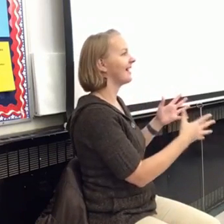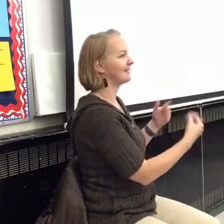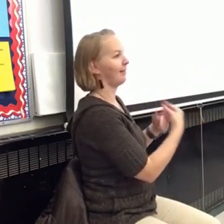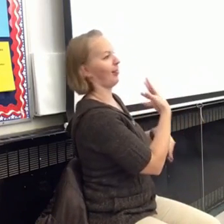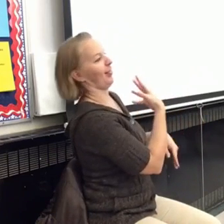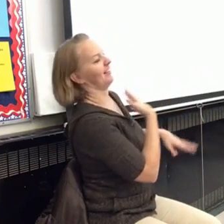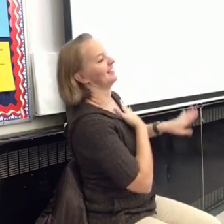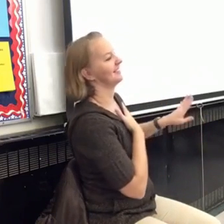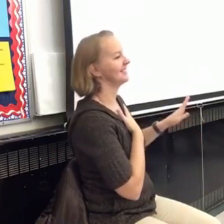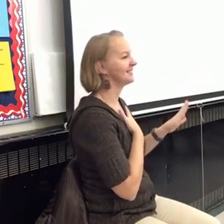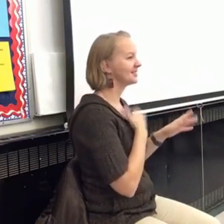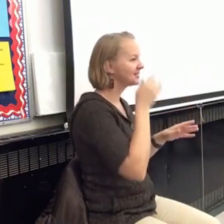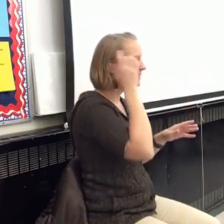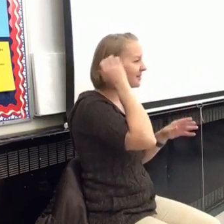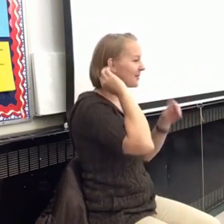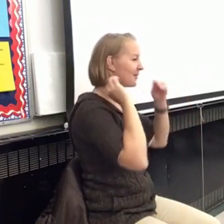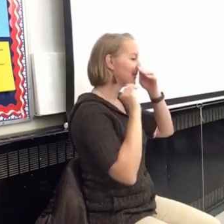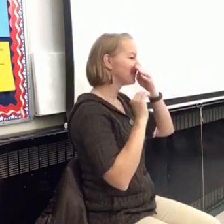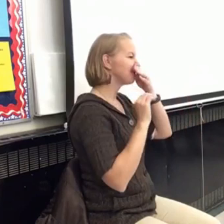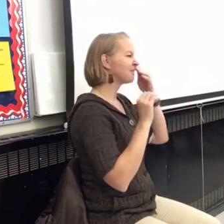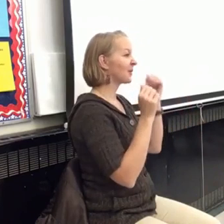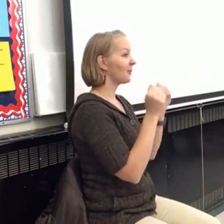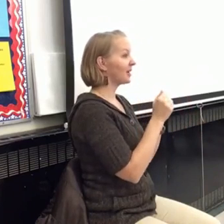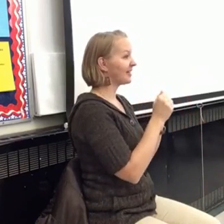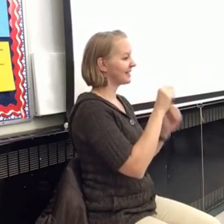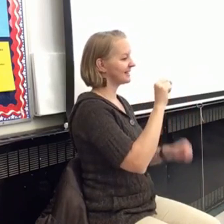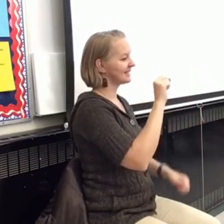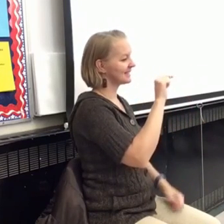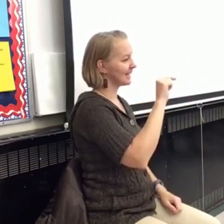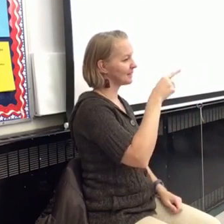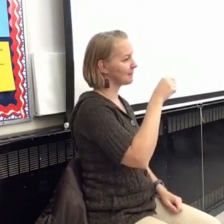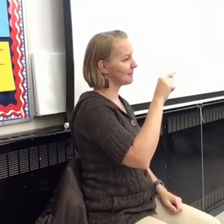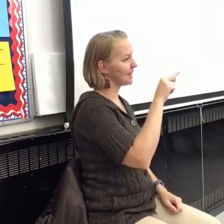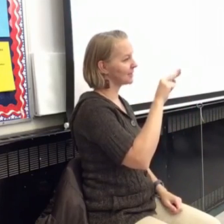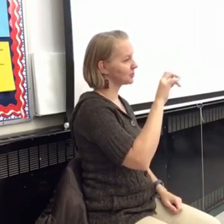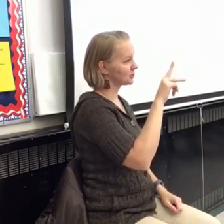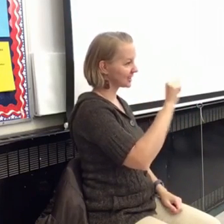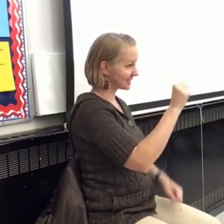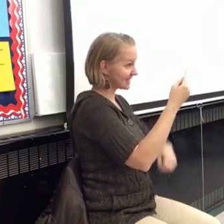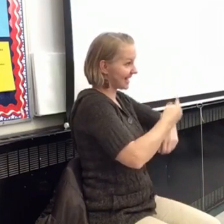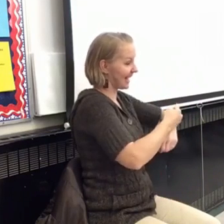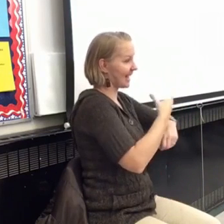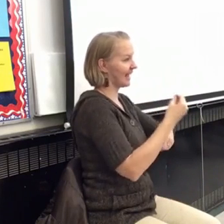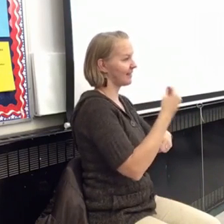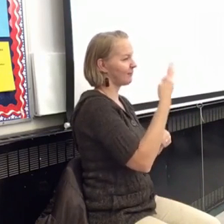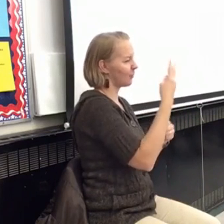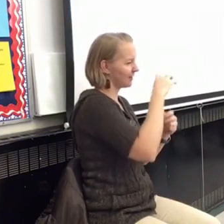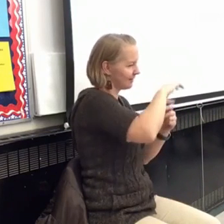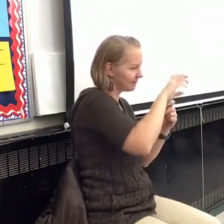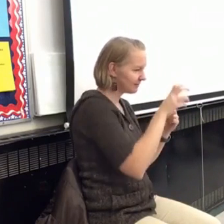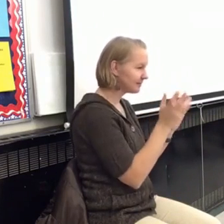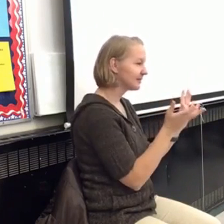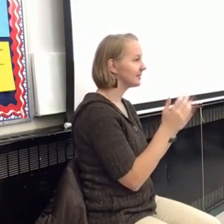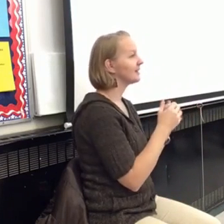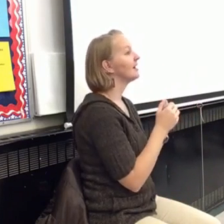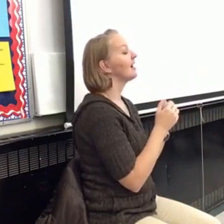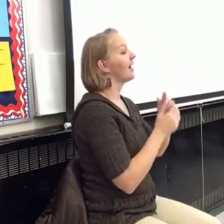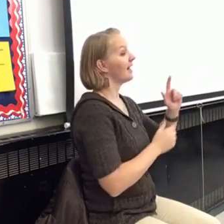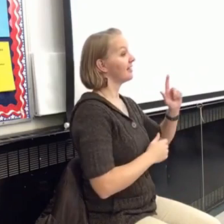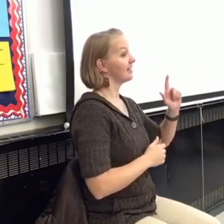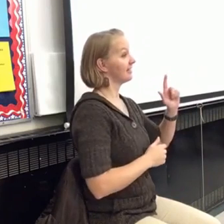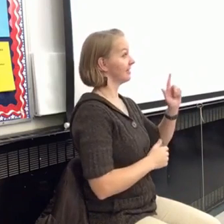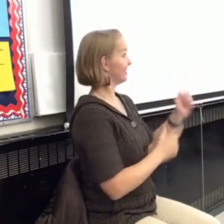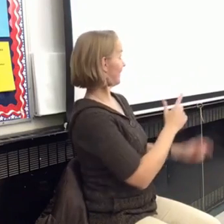okay? With St. Patrick's Day, and with like the whole four-leaf clover and things like that, on the left-hand